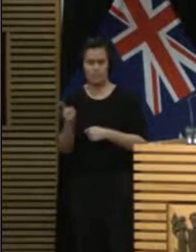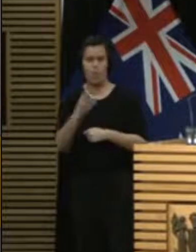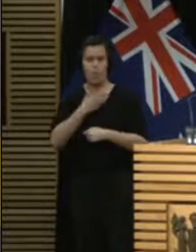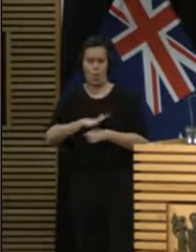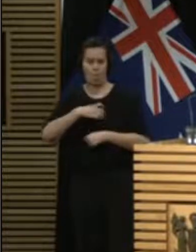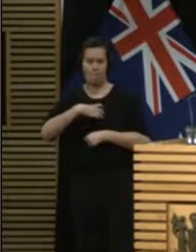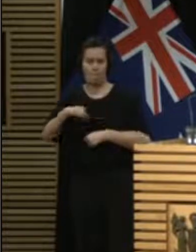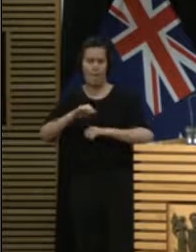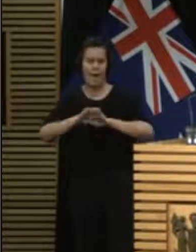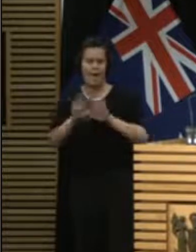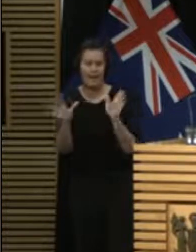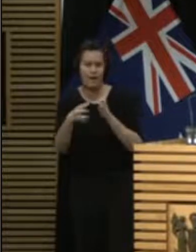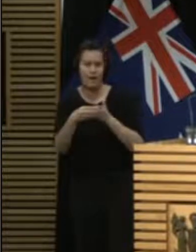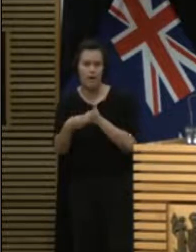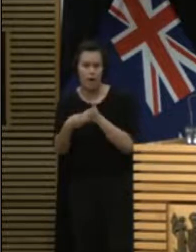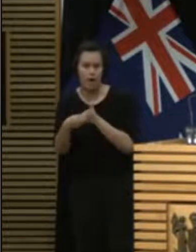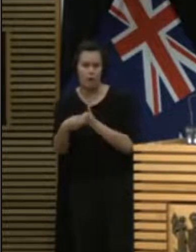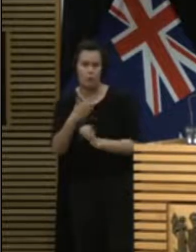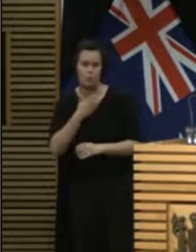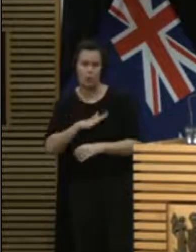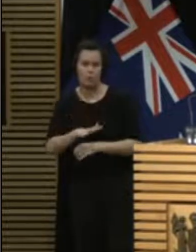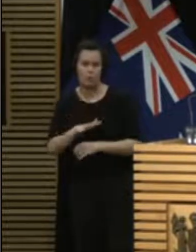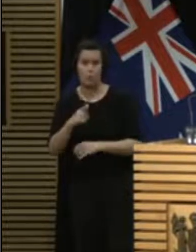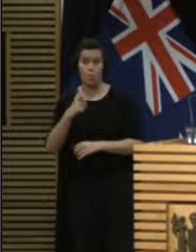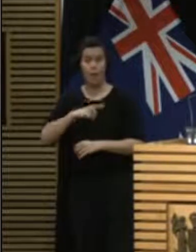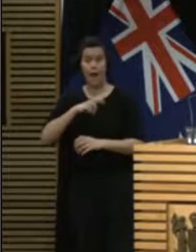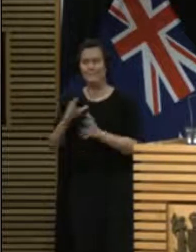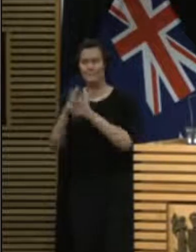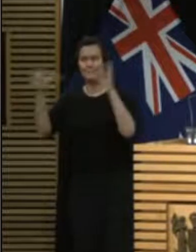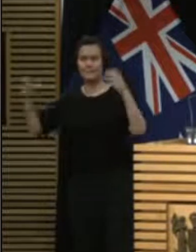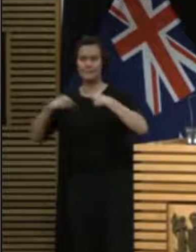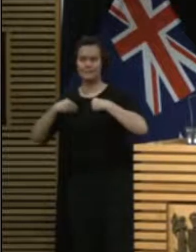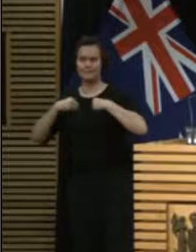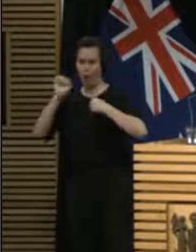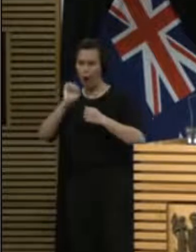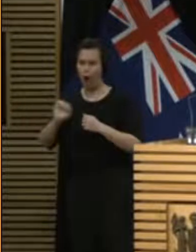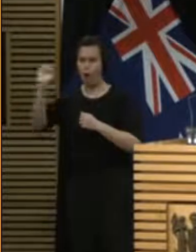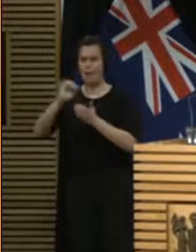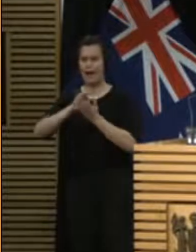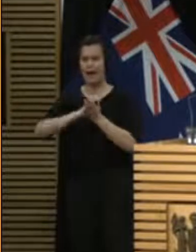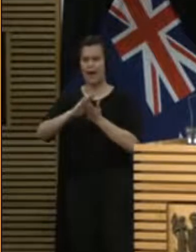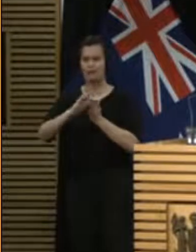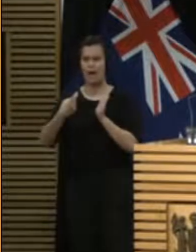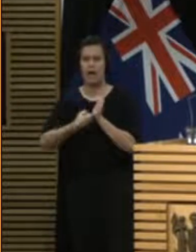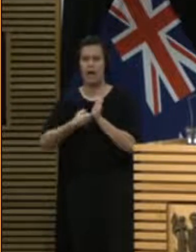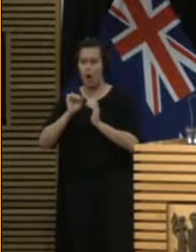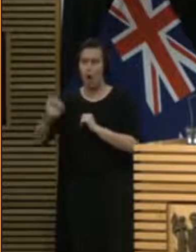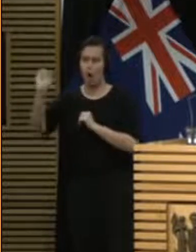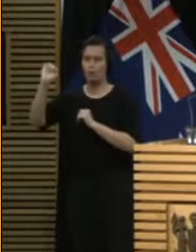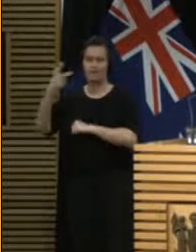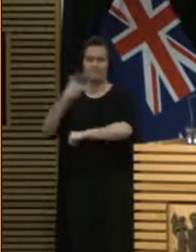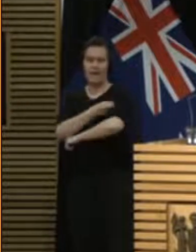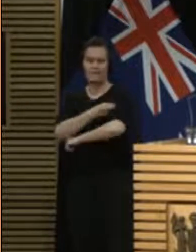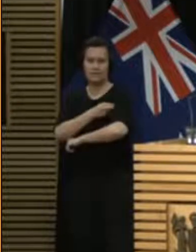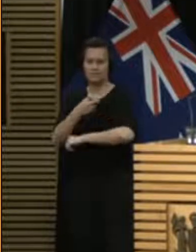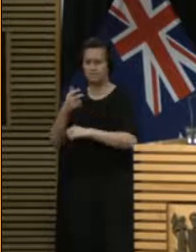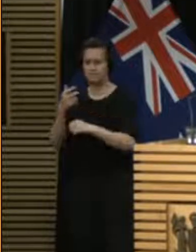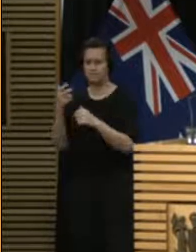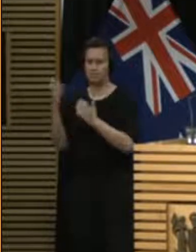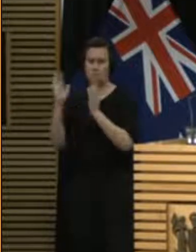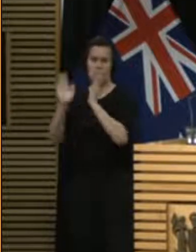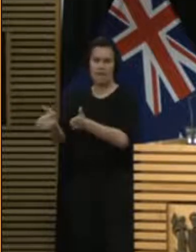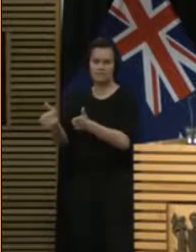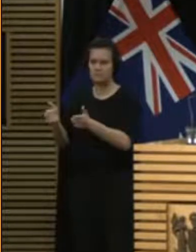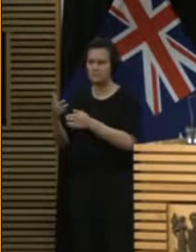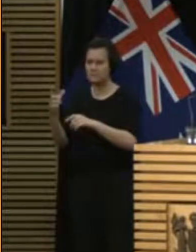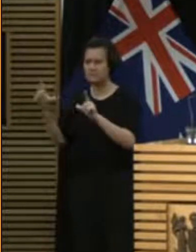unlikely to have the HR function that many of the businesses who are already using vaccine mandates might do.